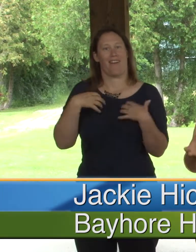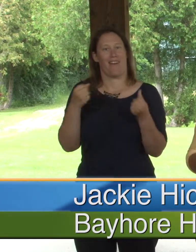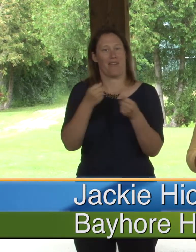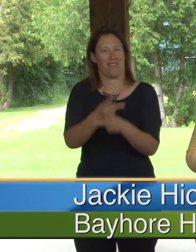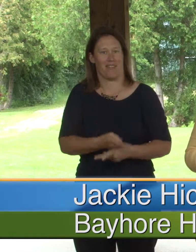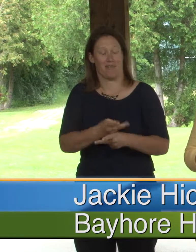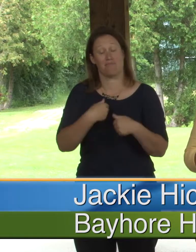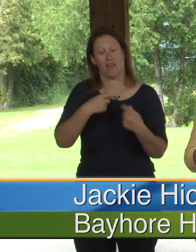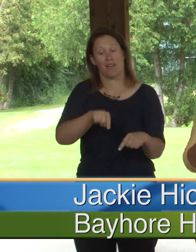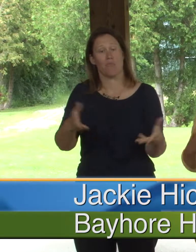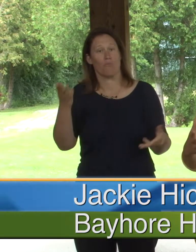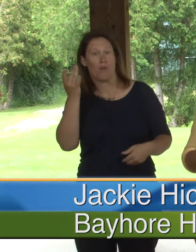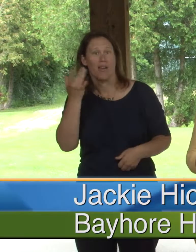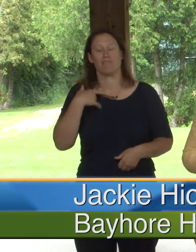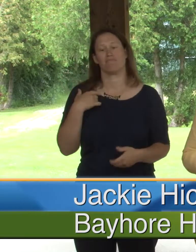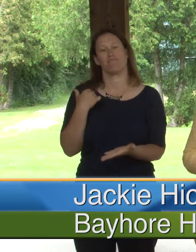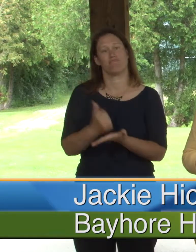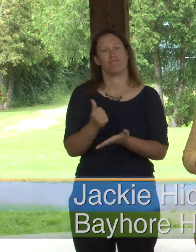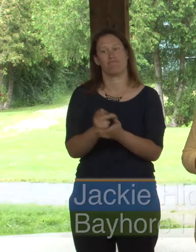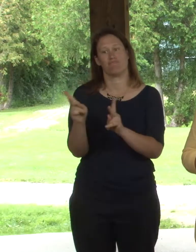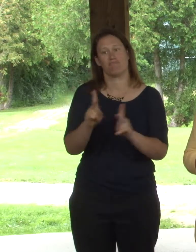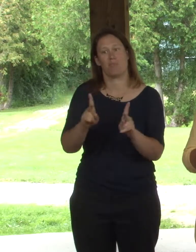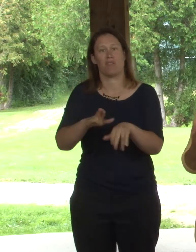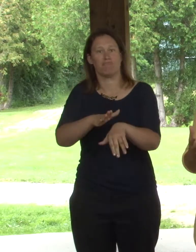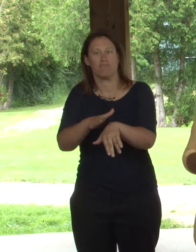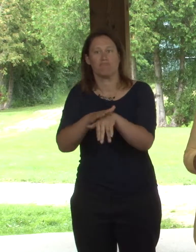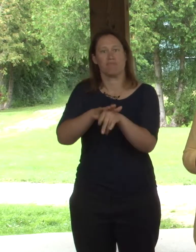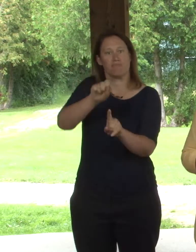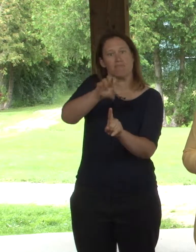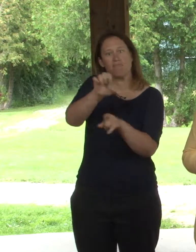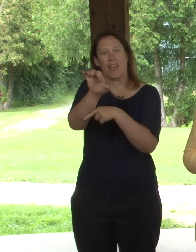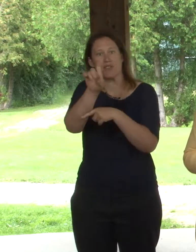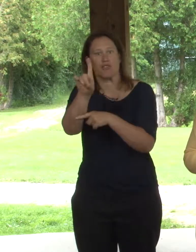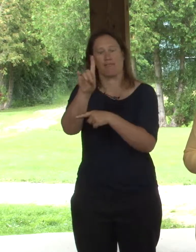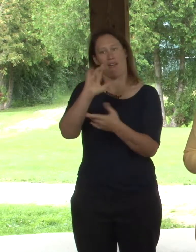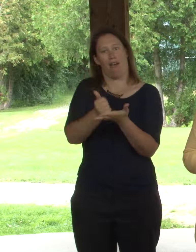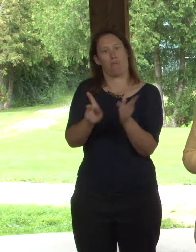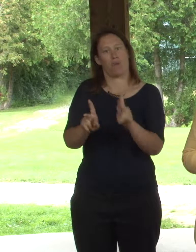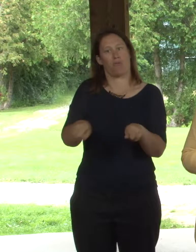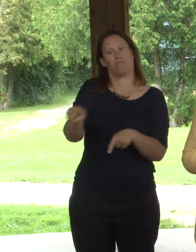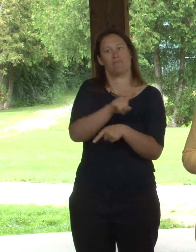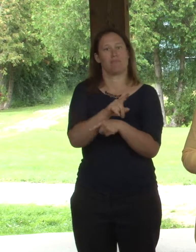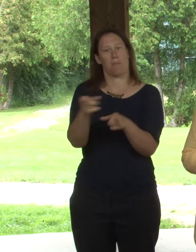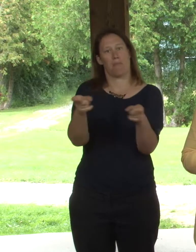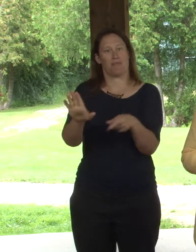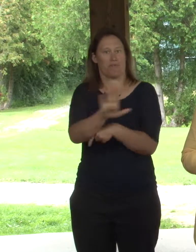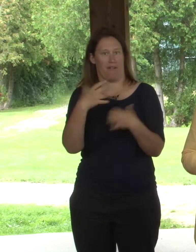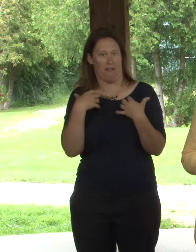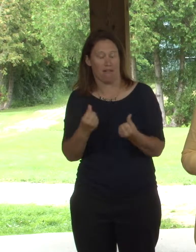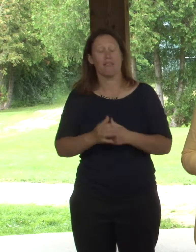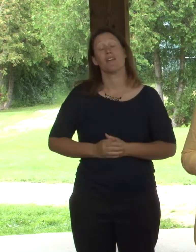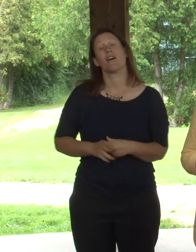caregivers, educate, and help people manage their health. And our topic today is good foot care and the key